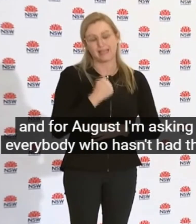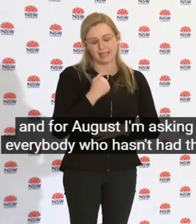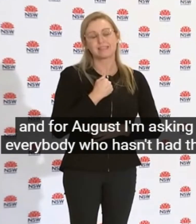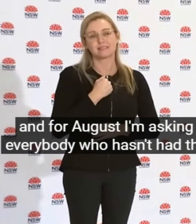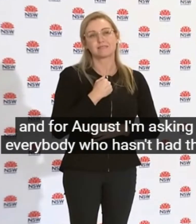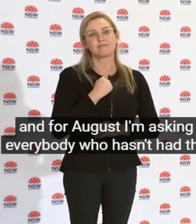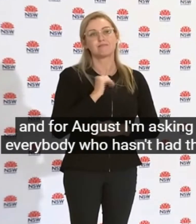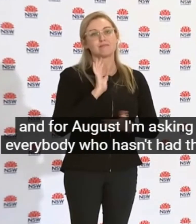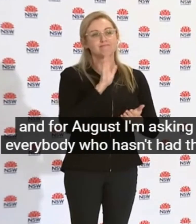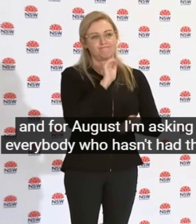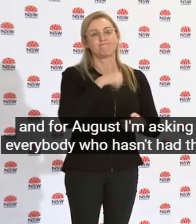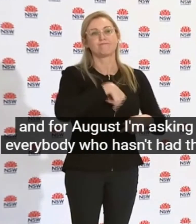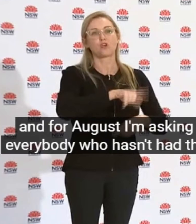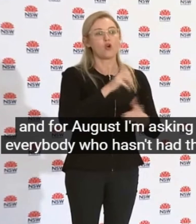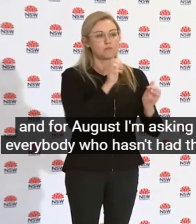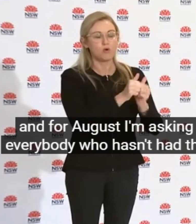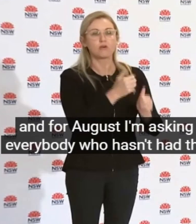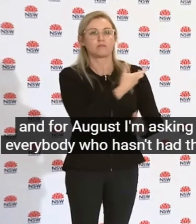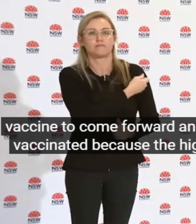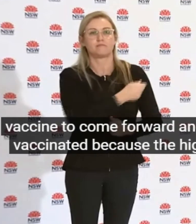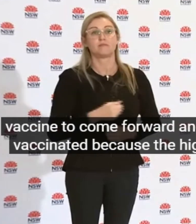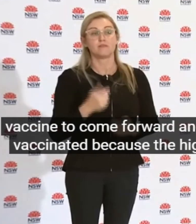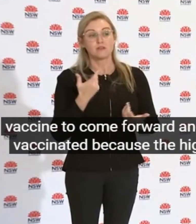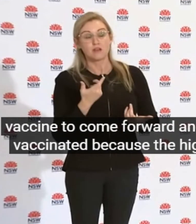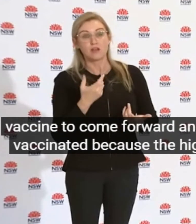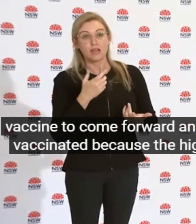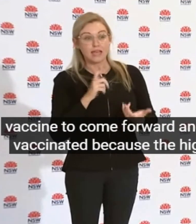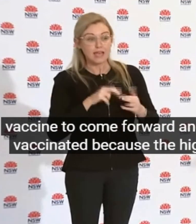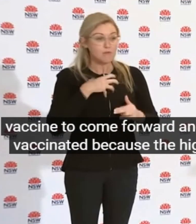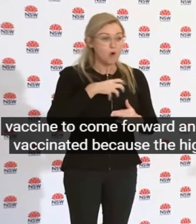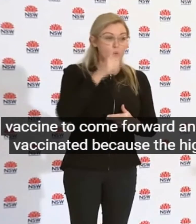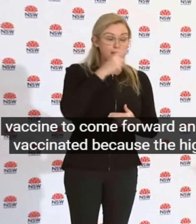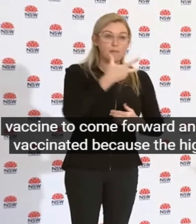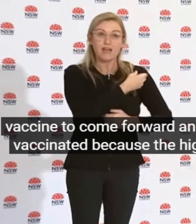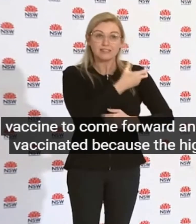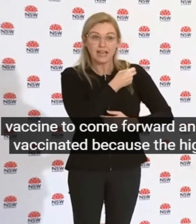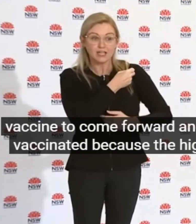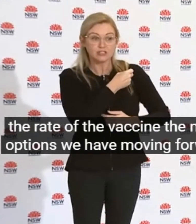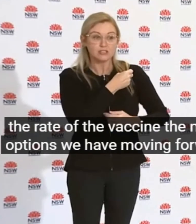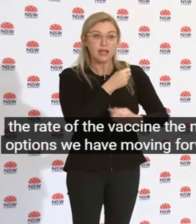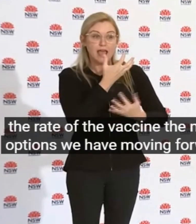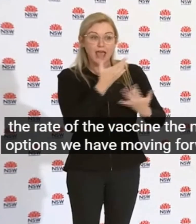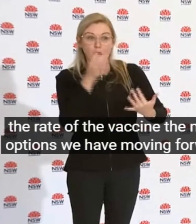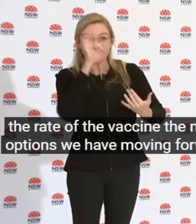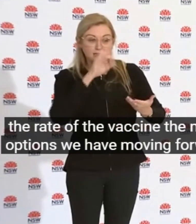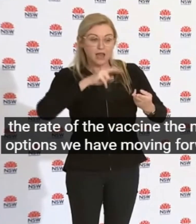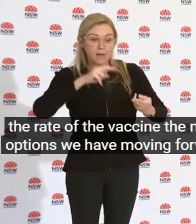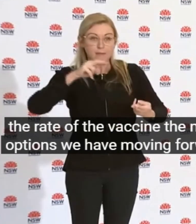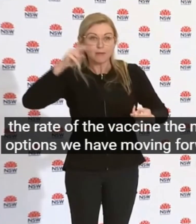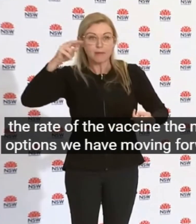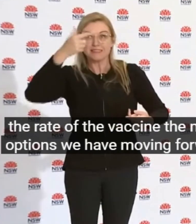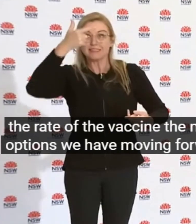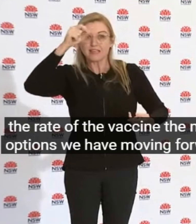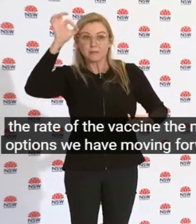the more options we have moving forward, the more options we have to getting to that 70% or 80% quicker. And we've been using those numbers in New South Wales. I've